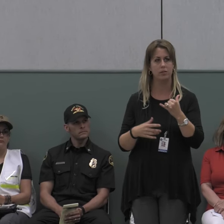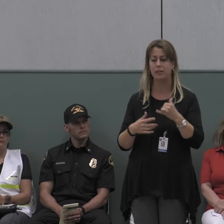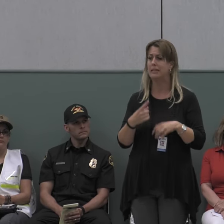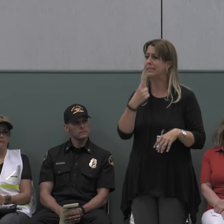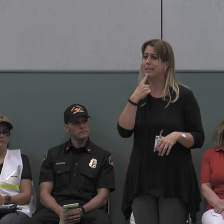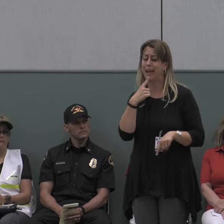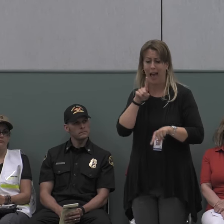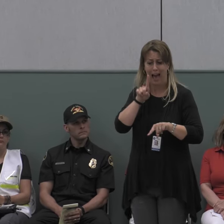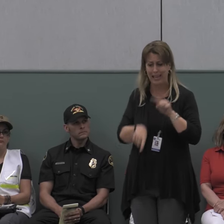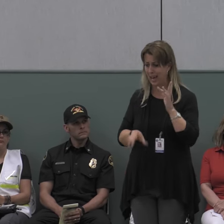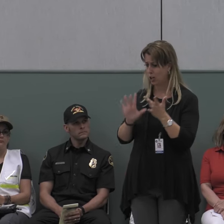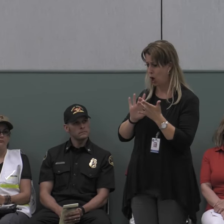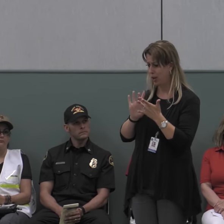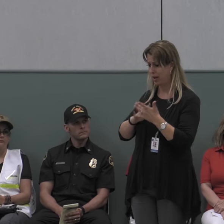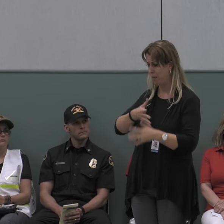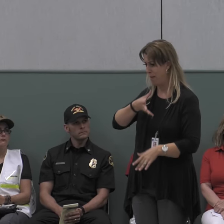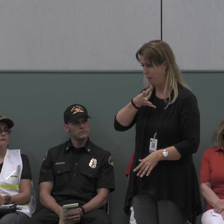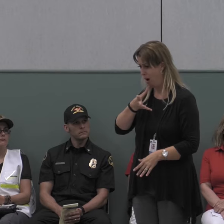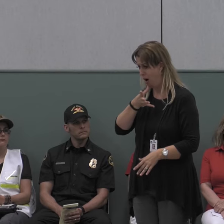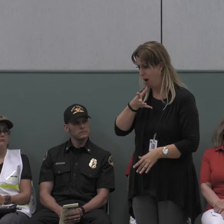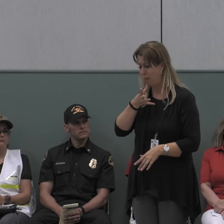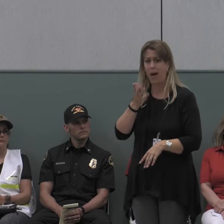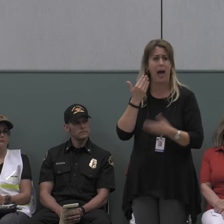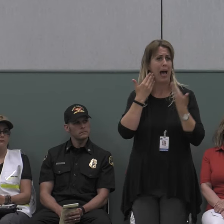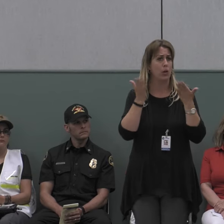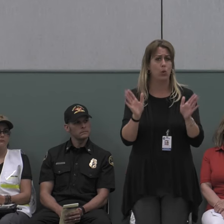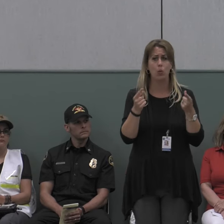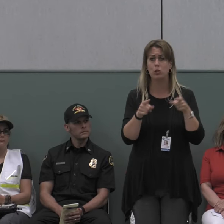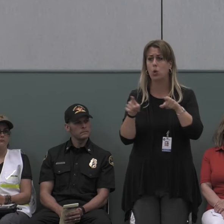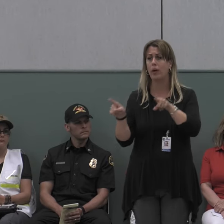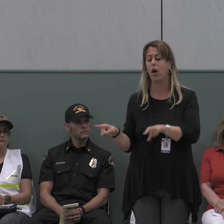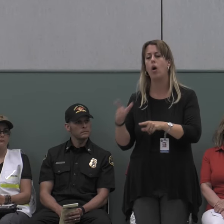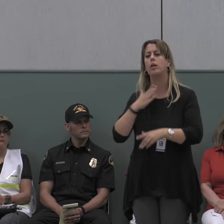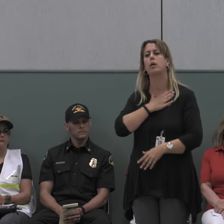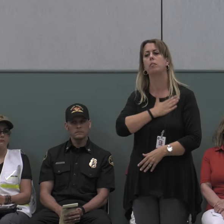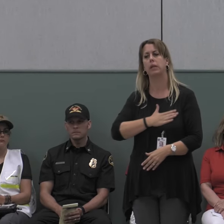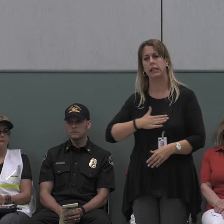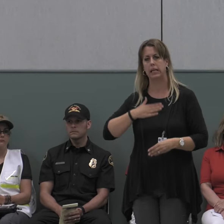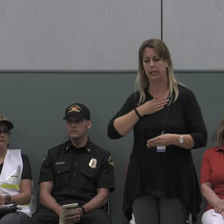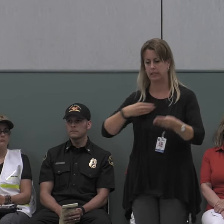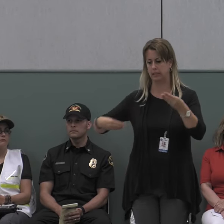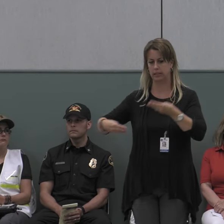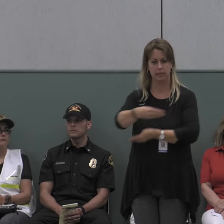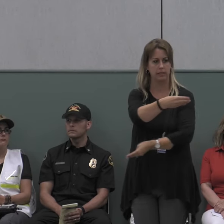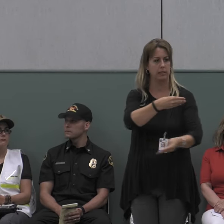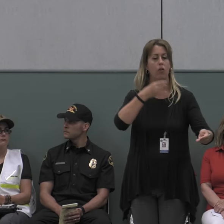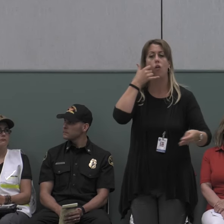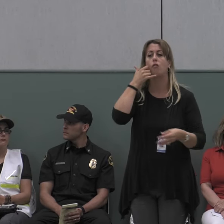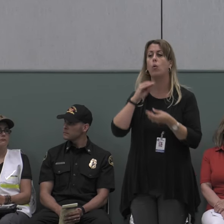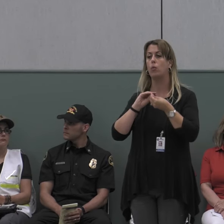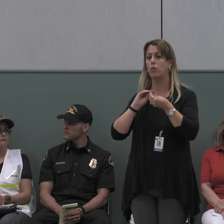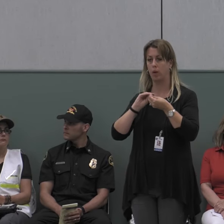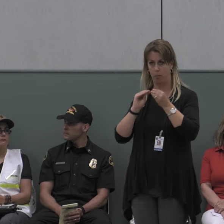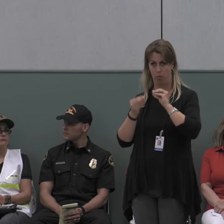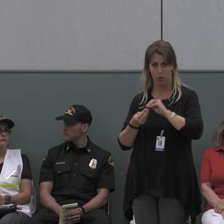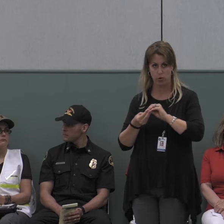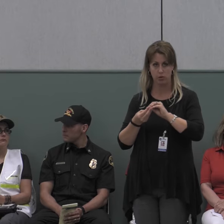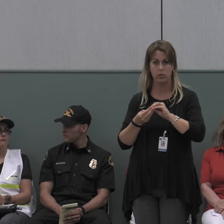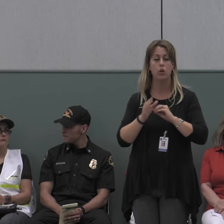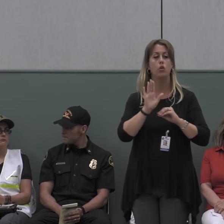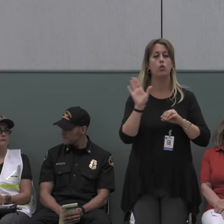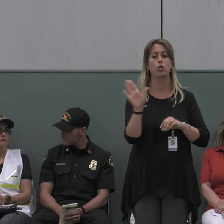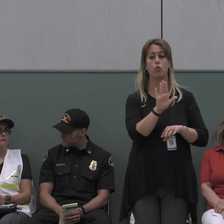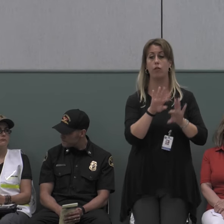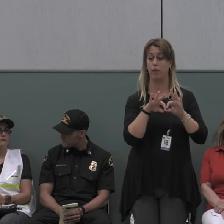my mother. I don't know what's going on. Please give that to your immediate family so we can avoid